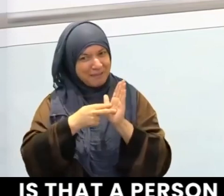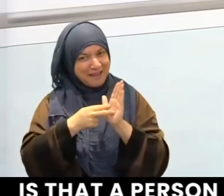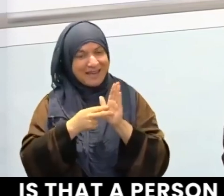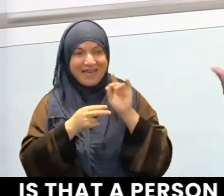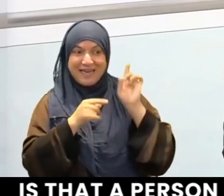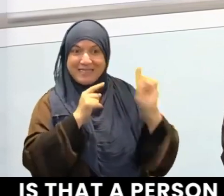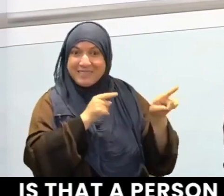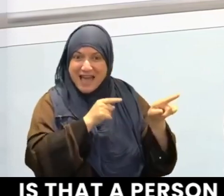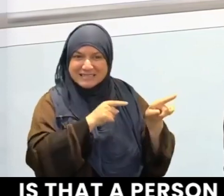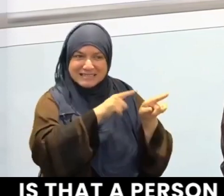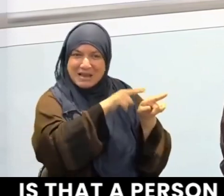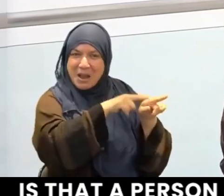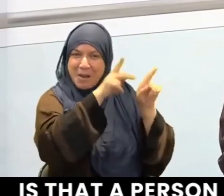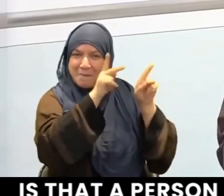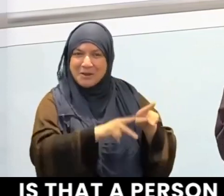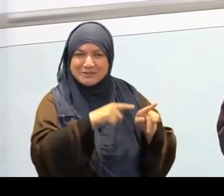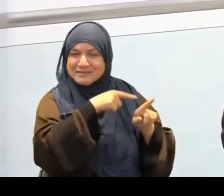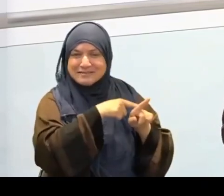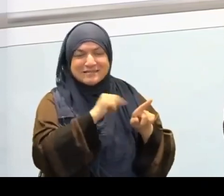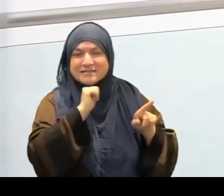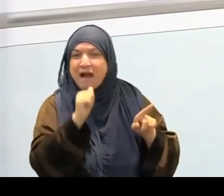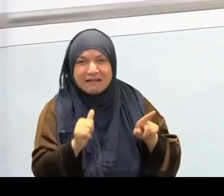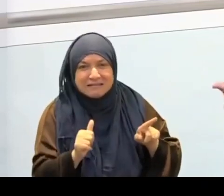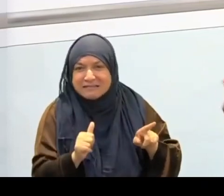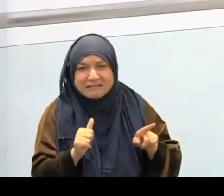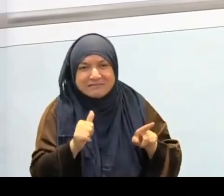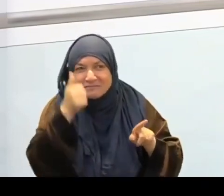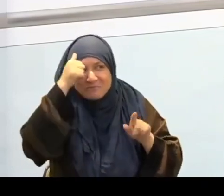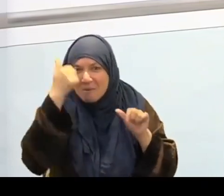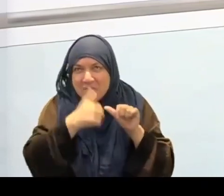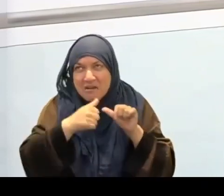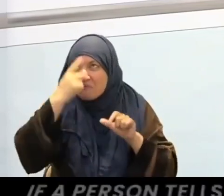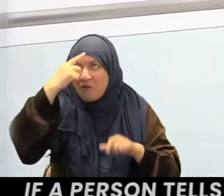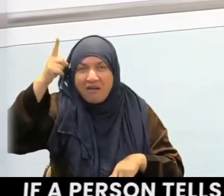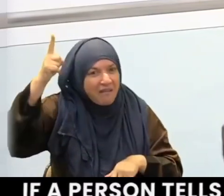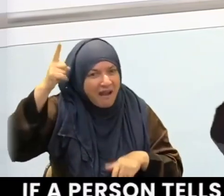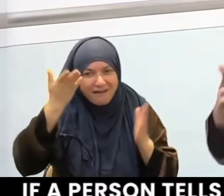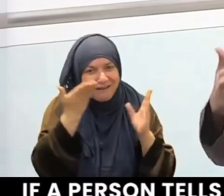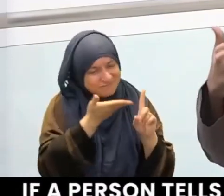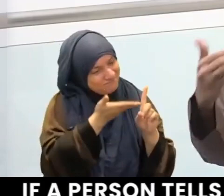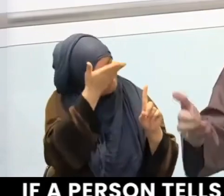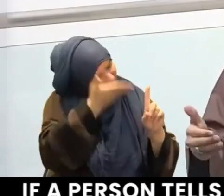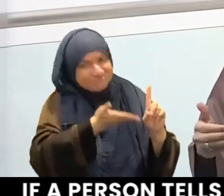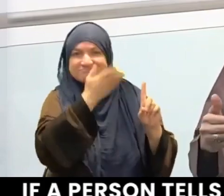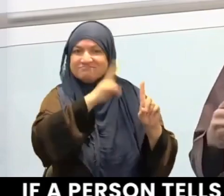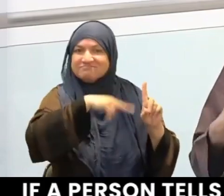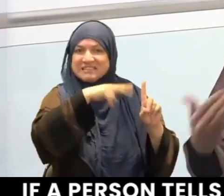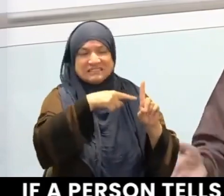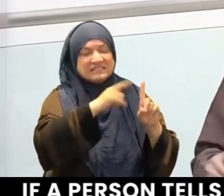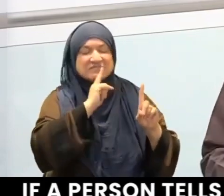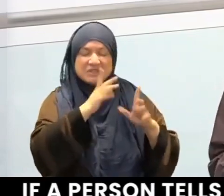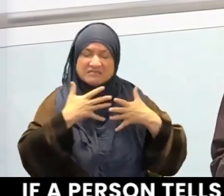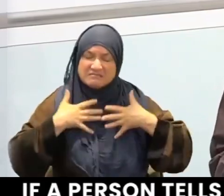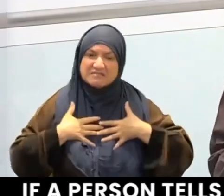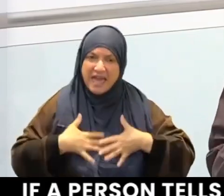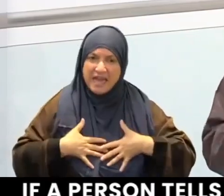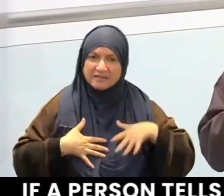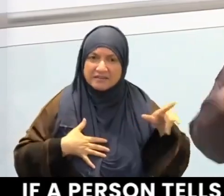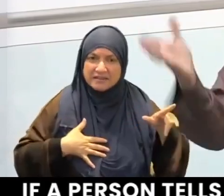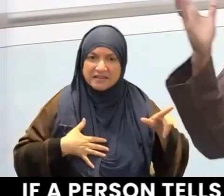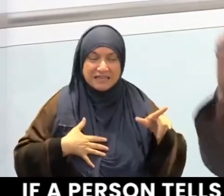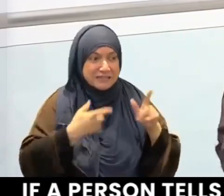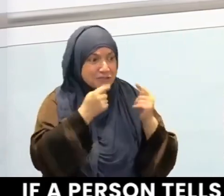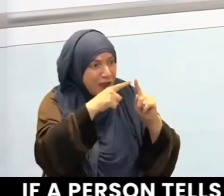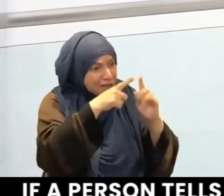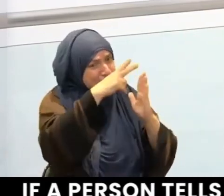by the remembrance of Allah subhanahu wa ta'ala. The Qur'an has no effect on them. If a person tells them to fear Allah subhanahu wa ta'ala,